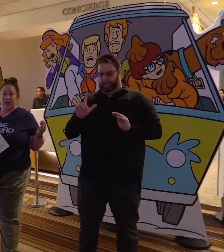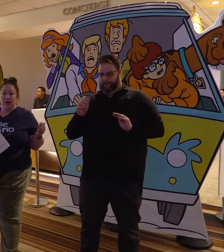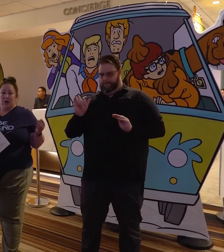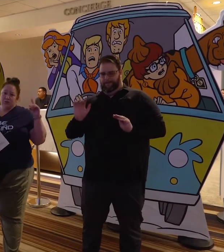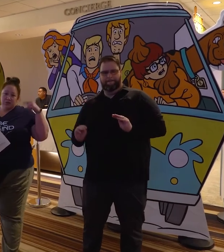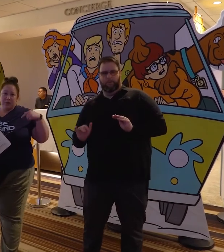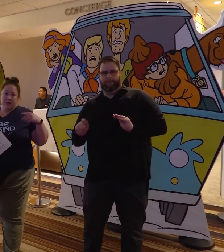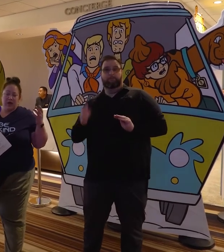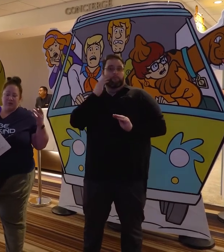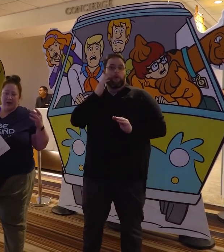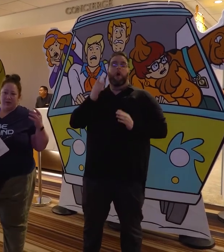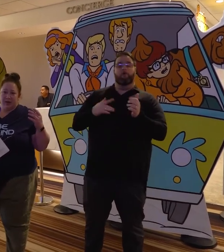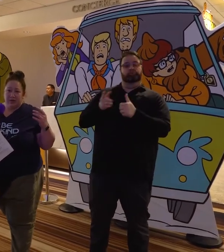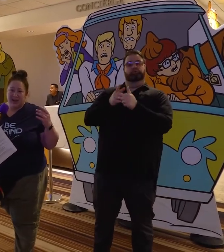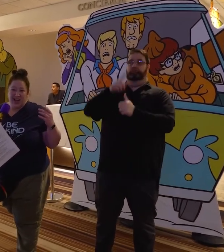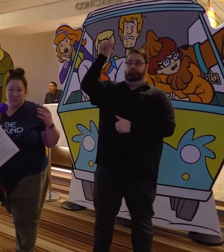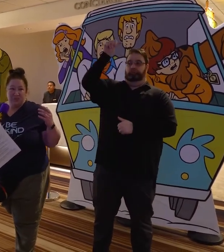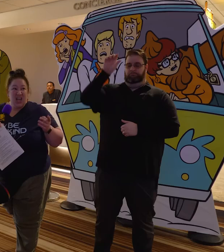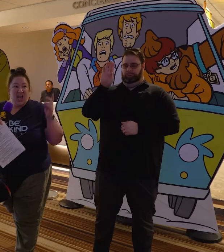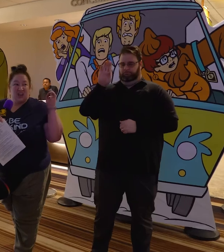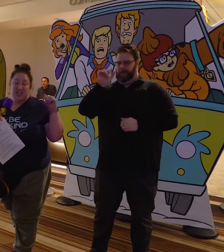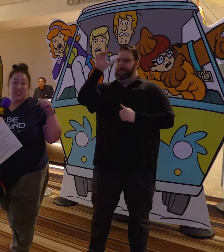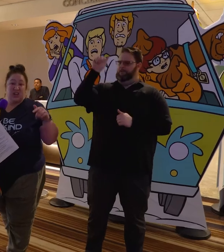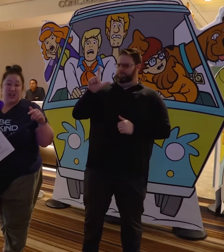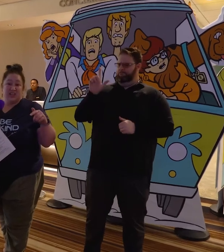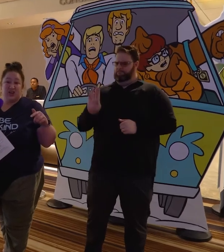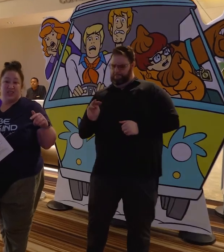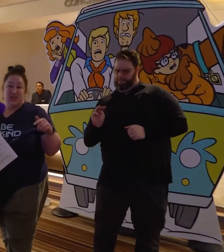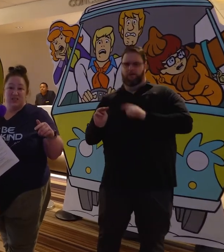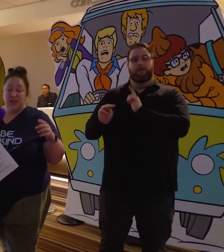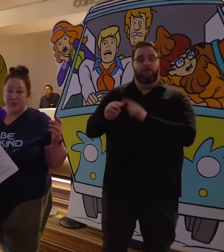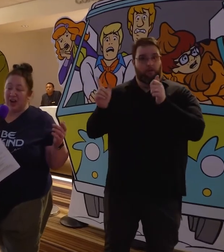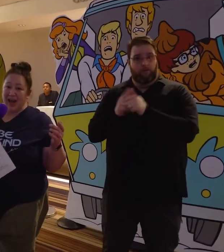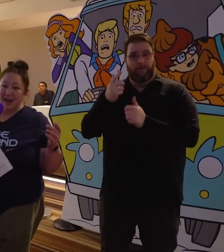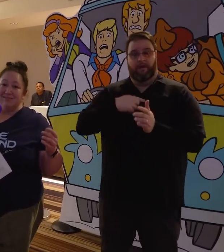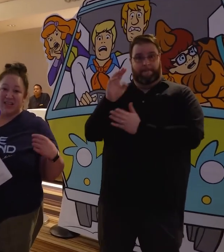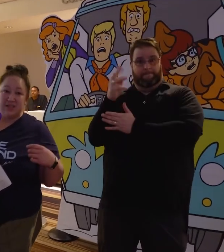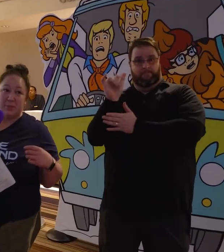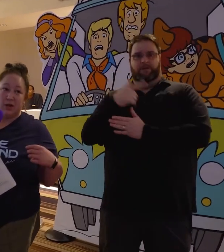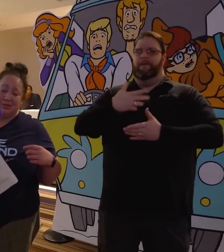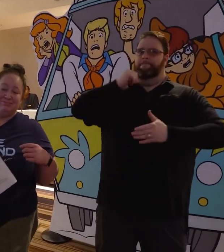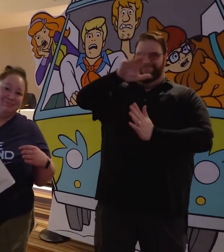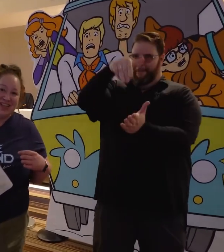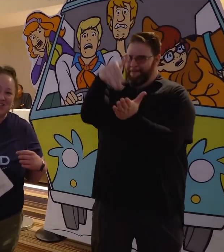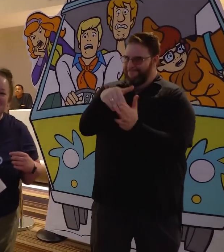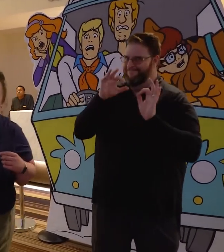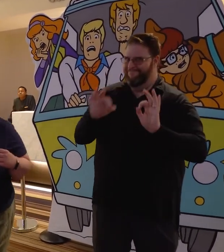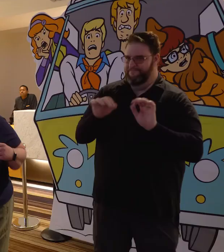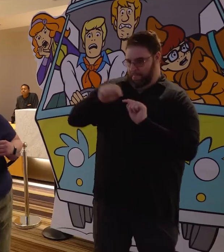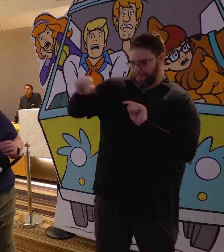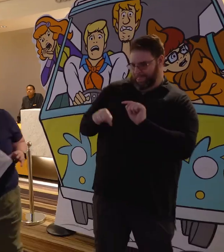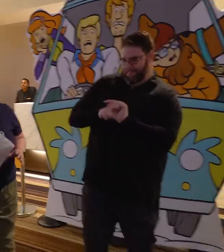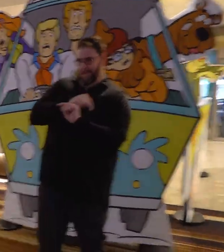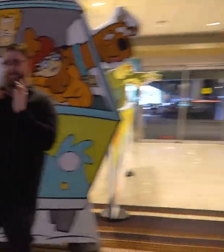you're not sure where to go, just remember, alphabetical here at the Marriott. And of these three connected hotels, the Marriott is in the middle. So let's